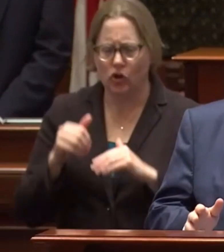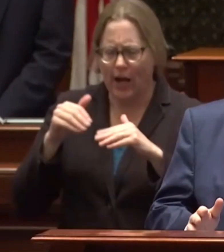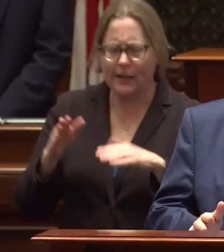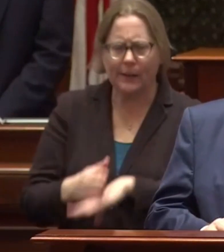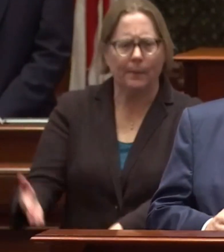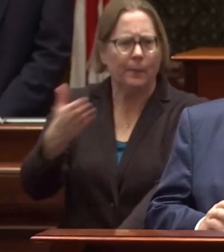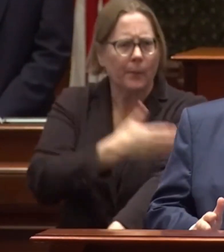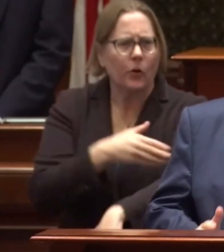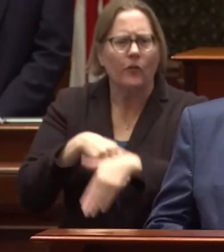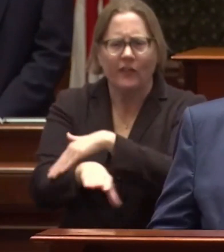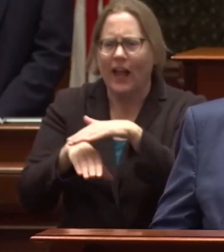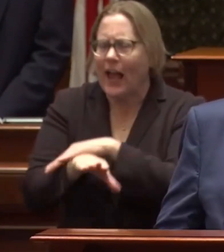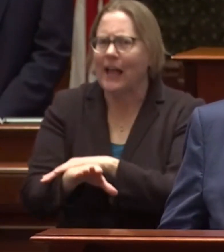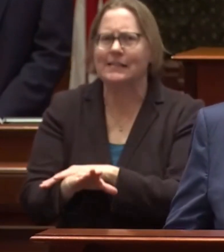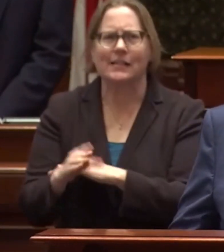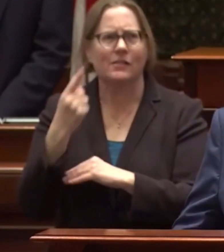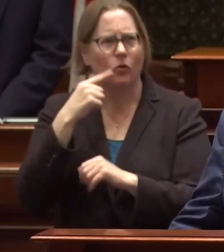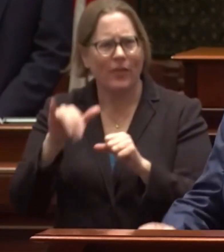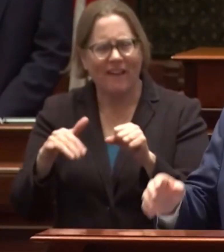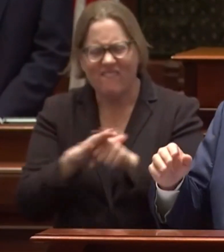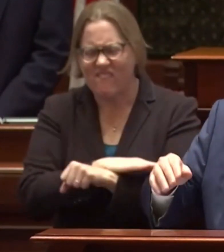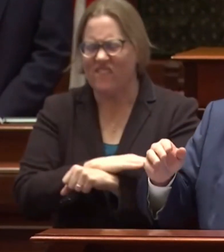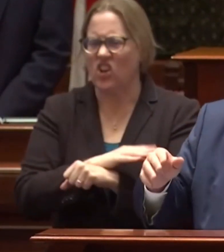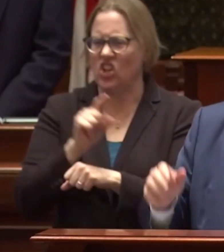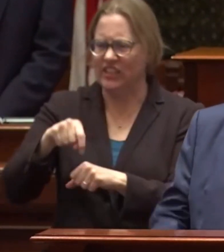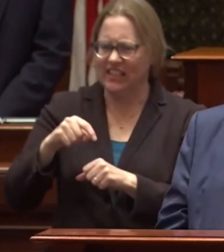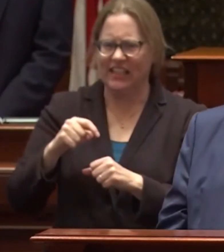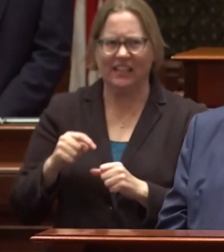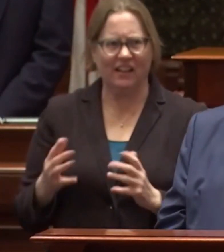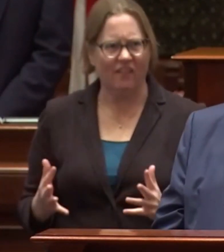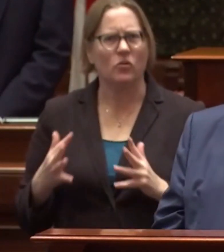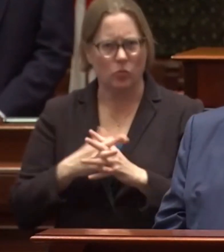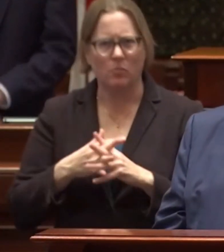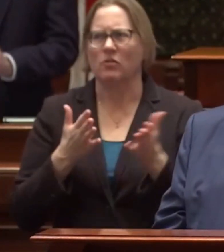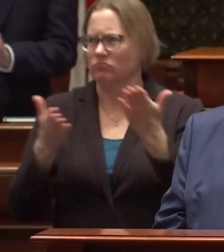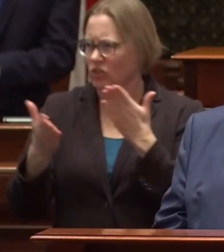full spectrum of reproductive health care services. Our